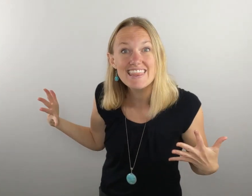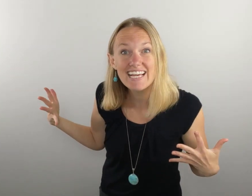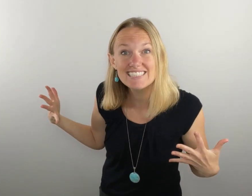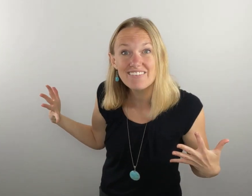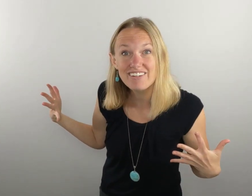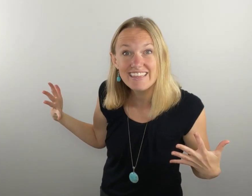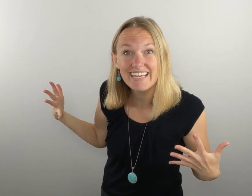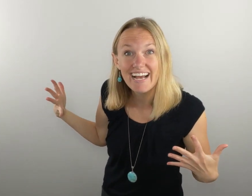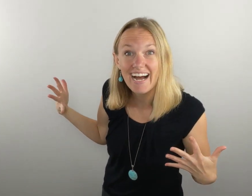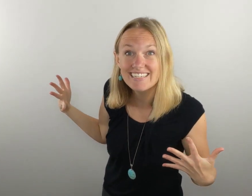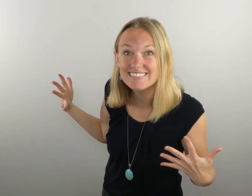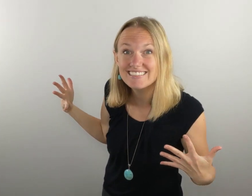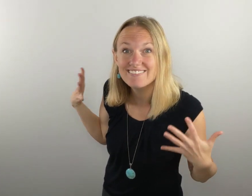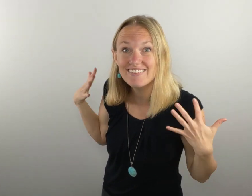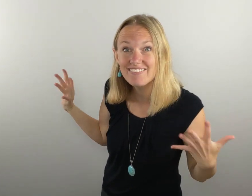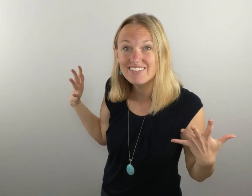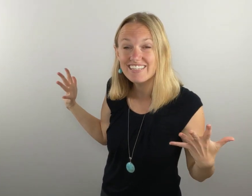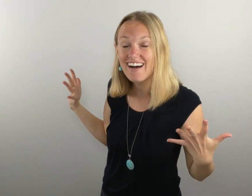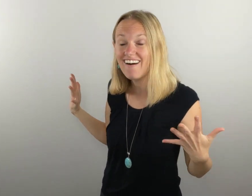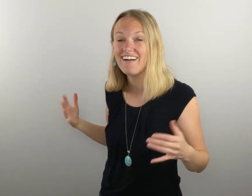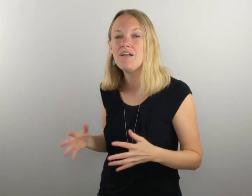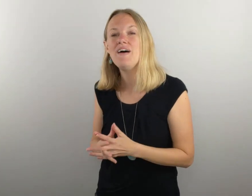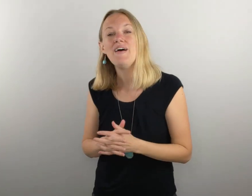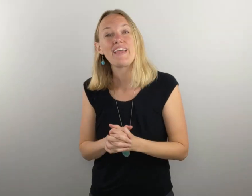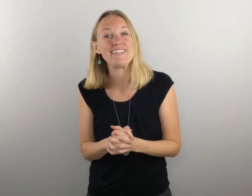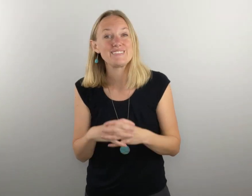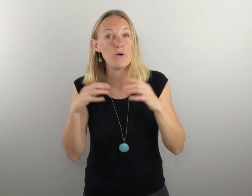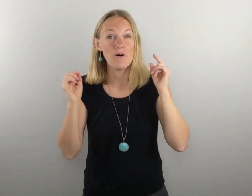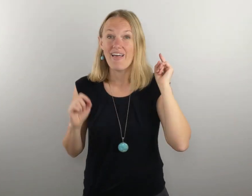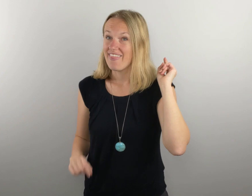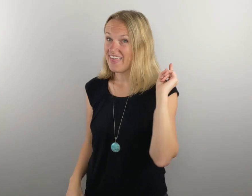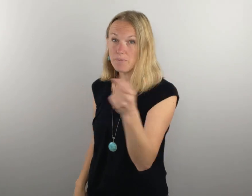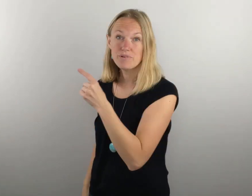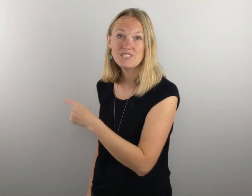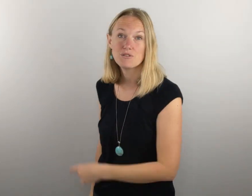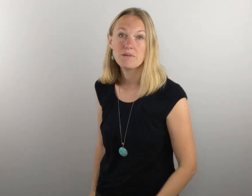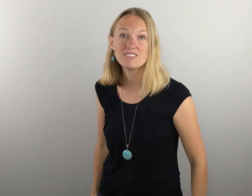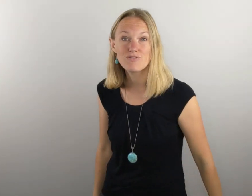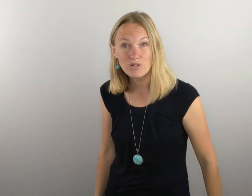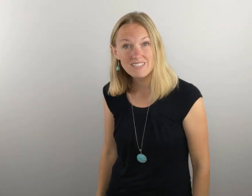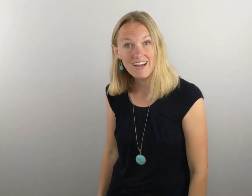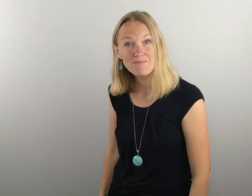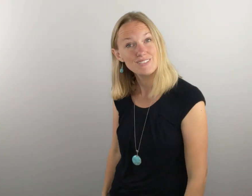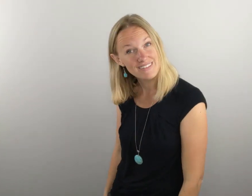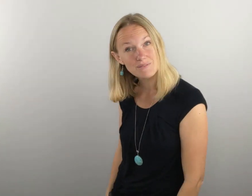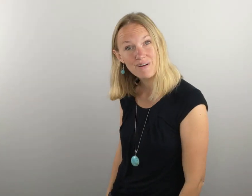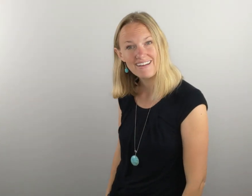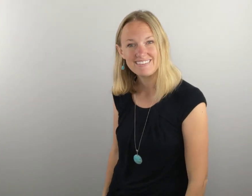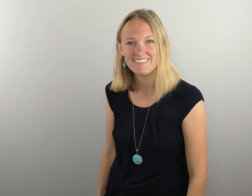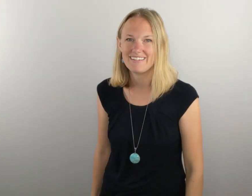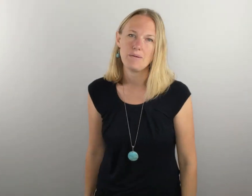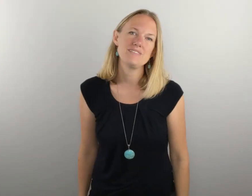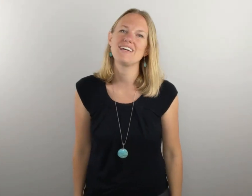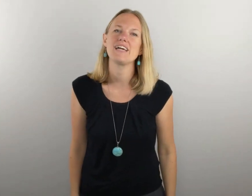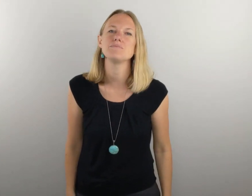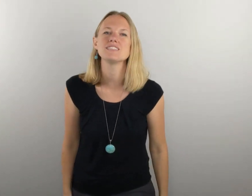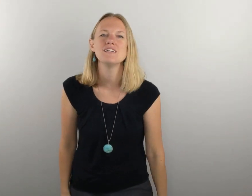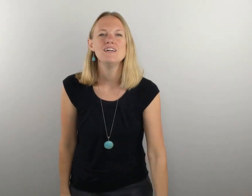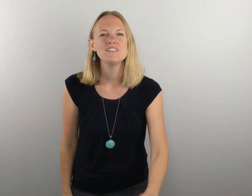That's everything, guys. We've learned it all. Okay, so that bridge repeats 4 times, so let's practice it a couple times.